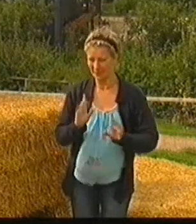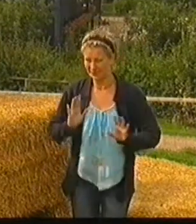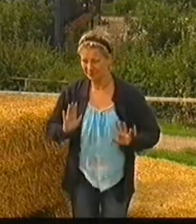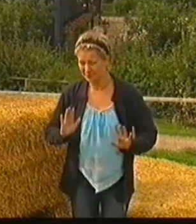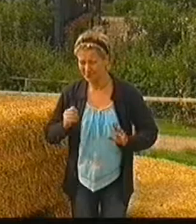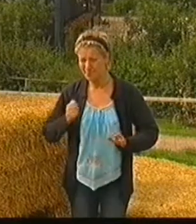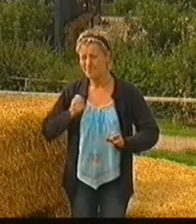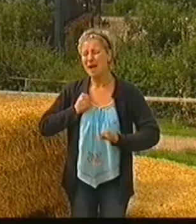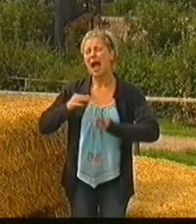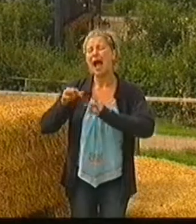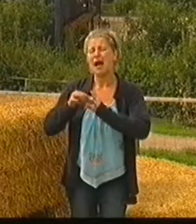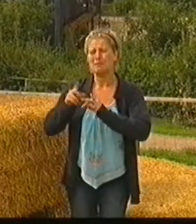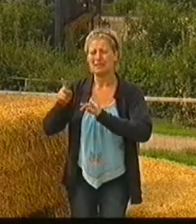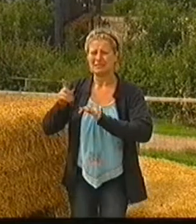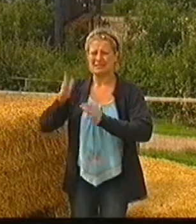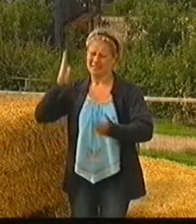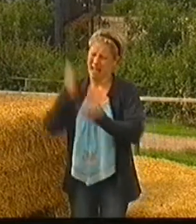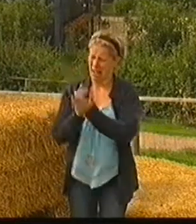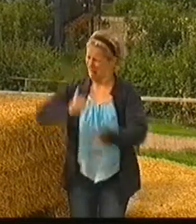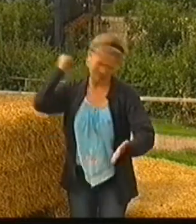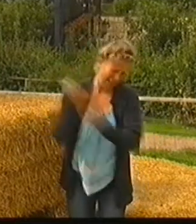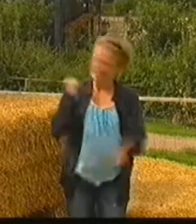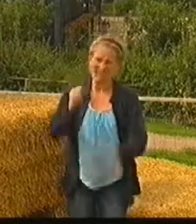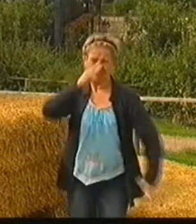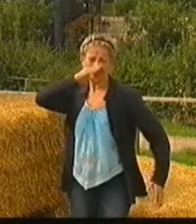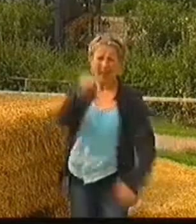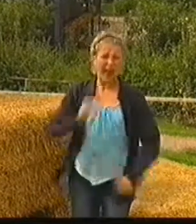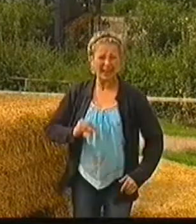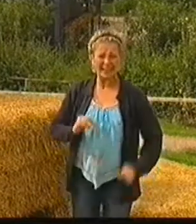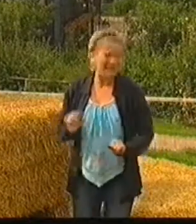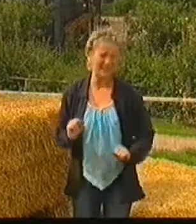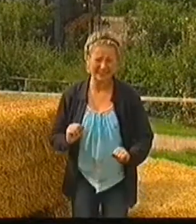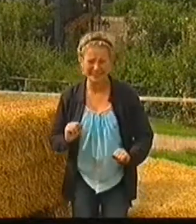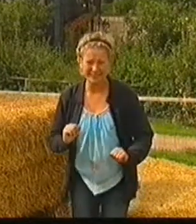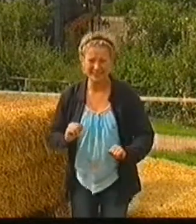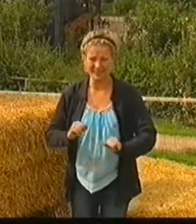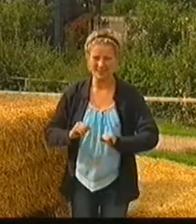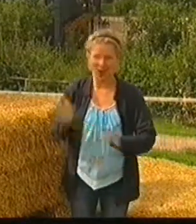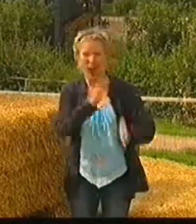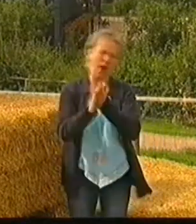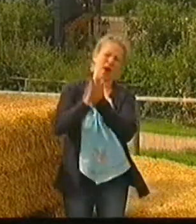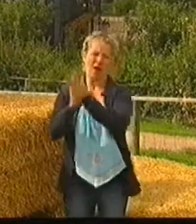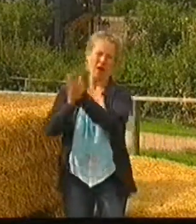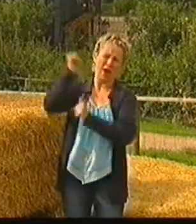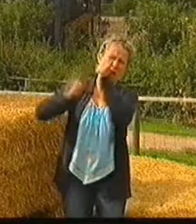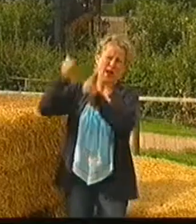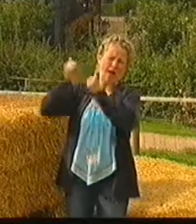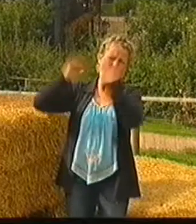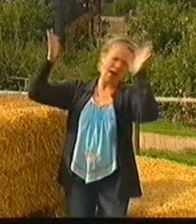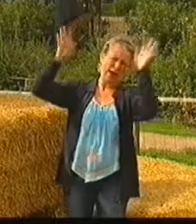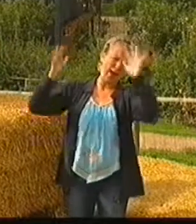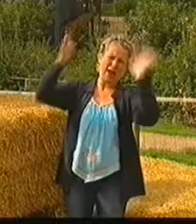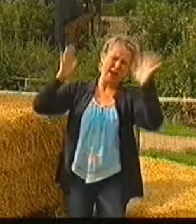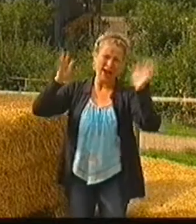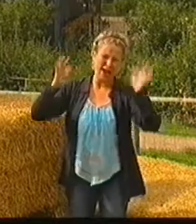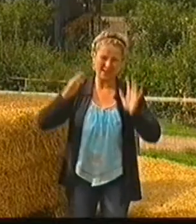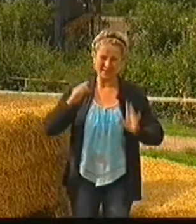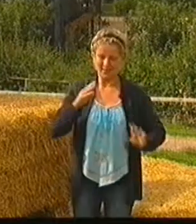and it is this. My husband is a fantastic fox. Everyone clapped and cheered. Then